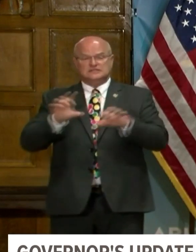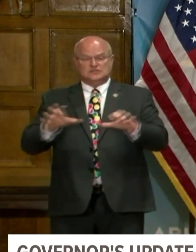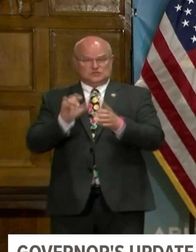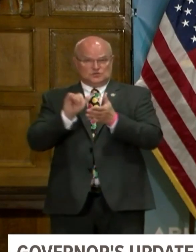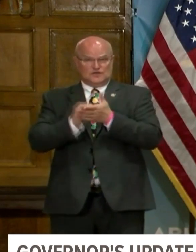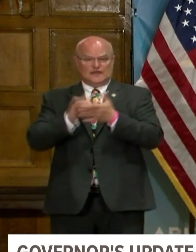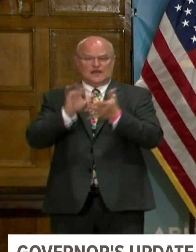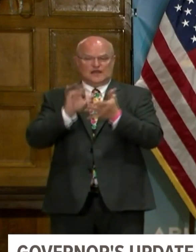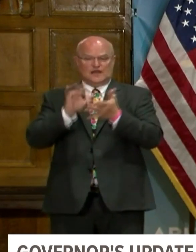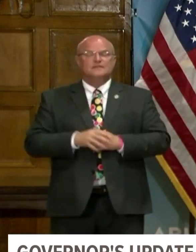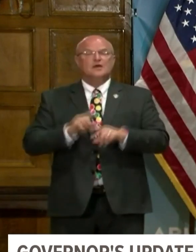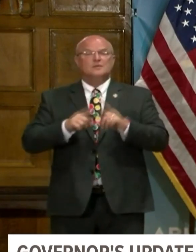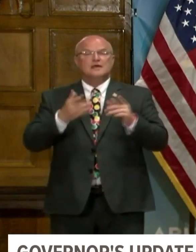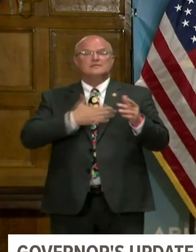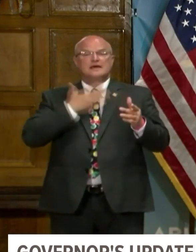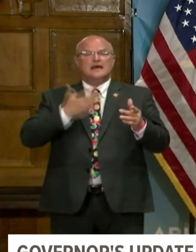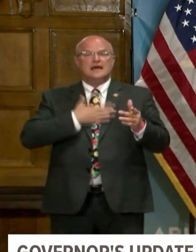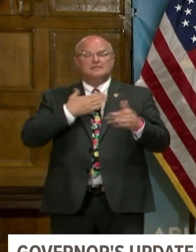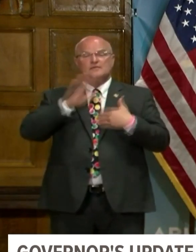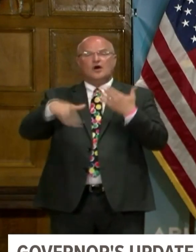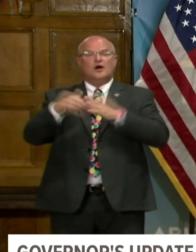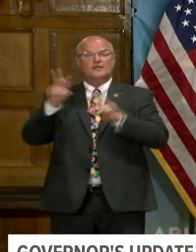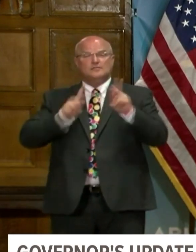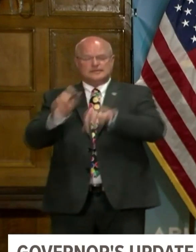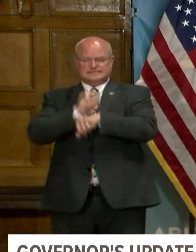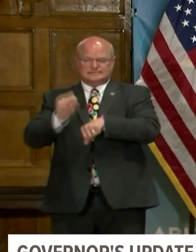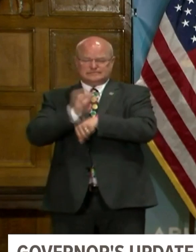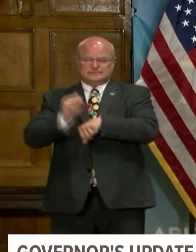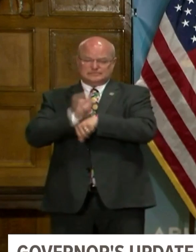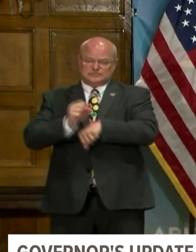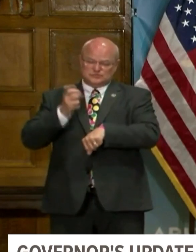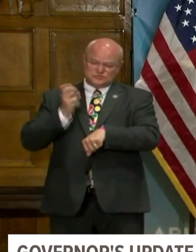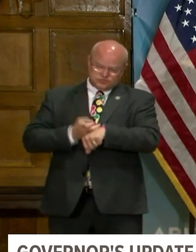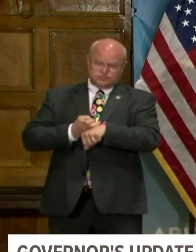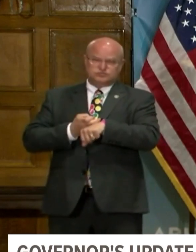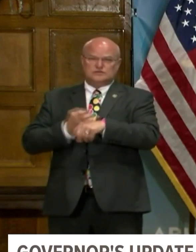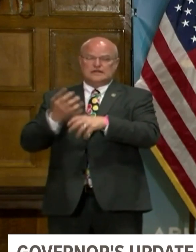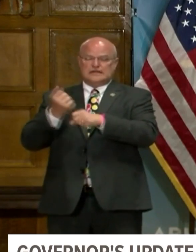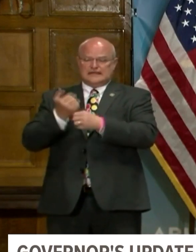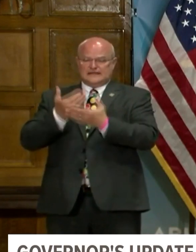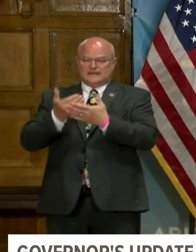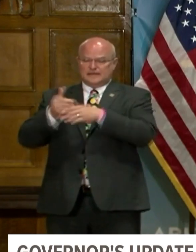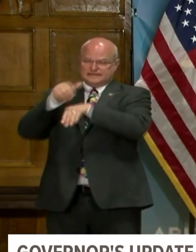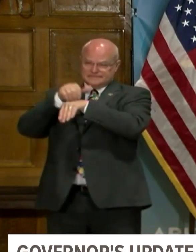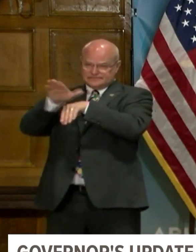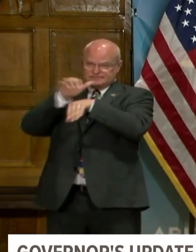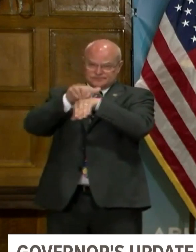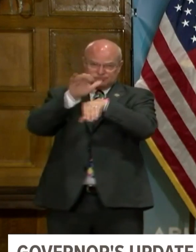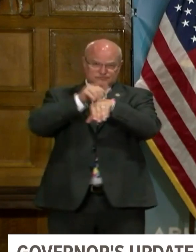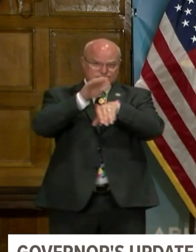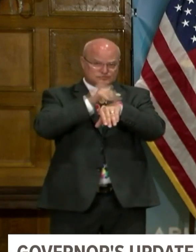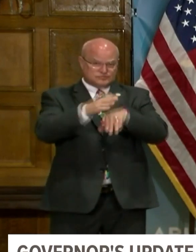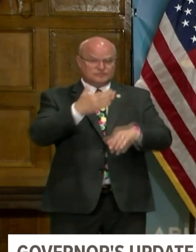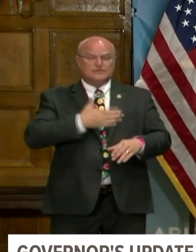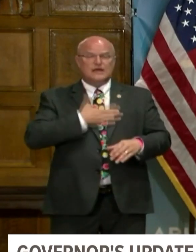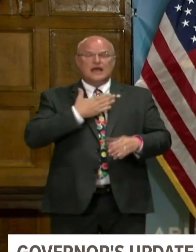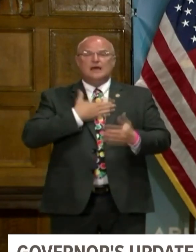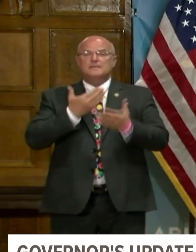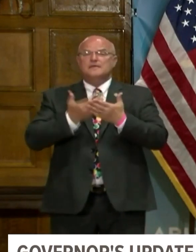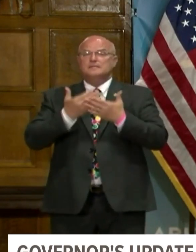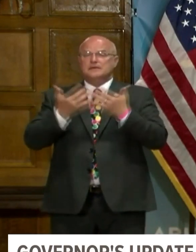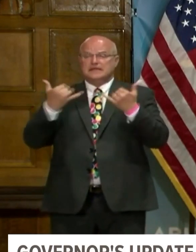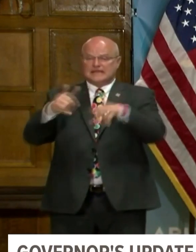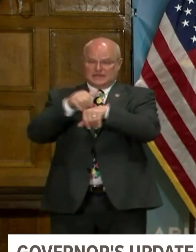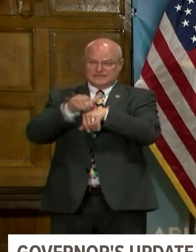do that online. But all of those that have worked hard to get that money out, and I'm delighted that that money is